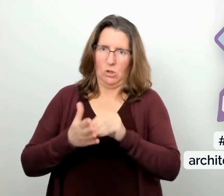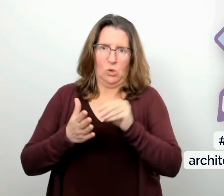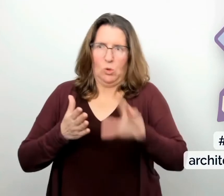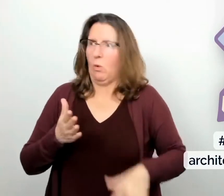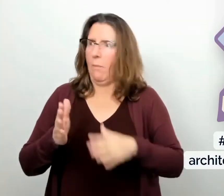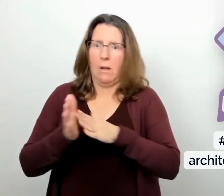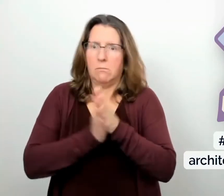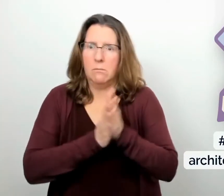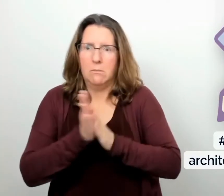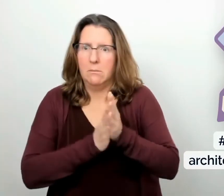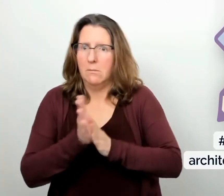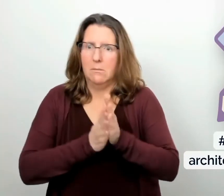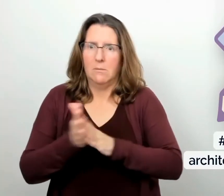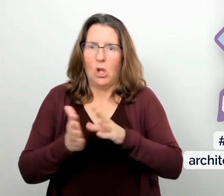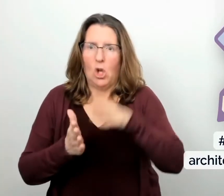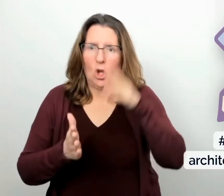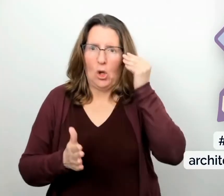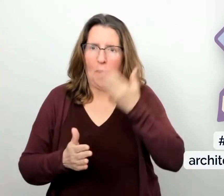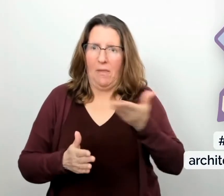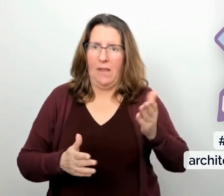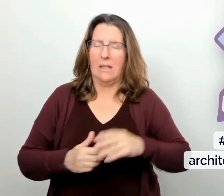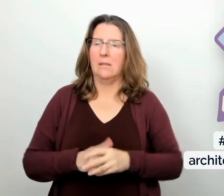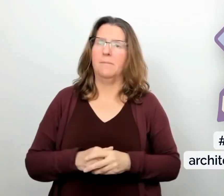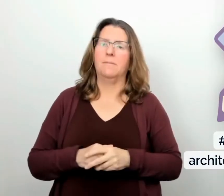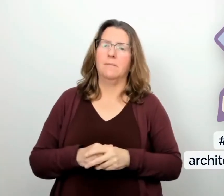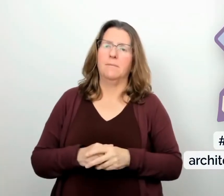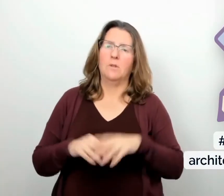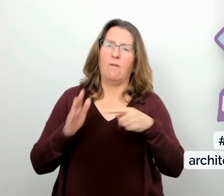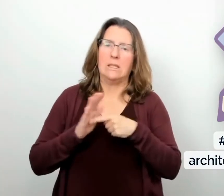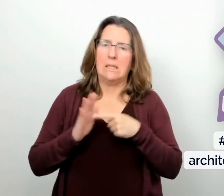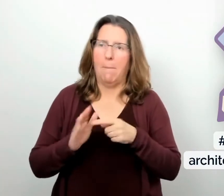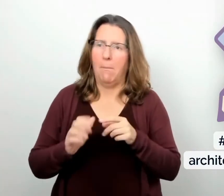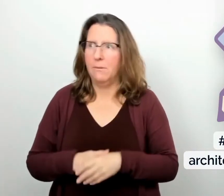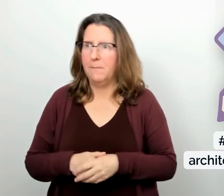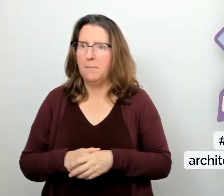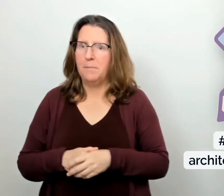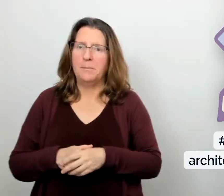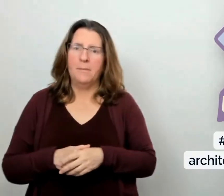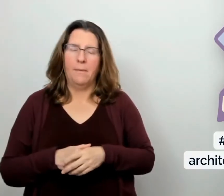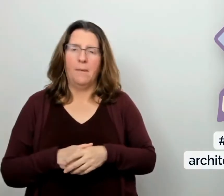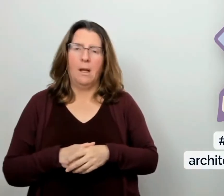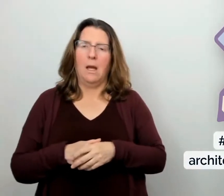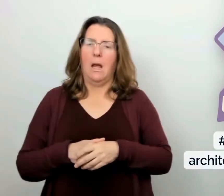teachers, this is what we want. We want students to love learning. It reminds me of a student I